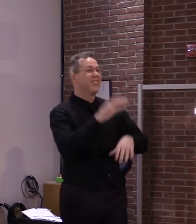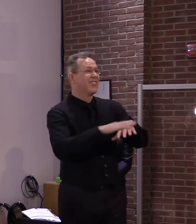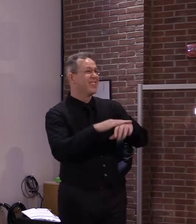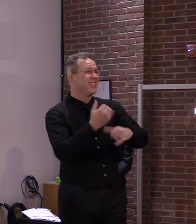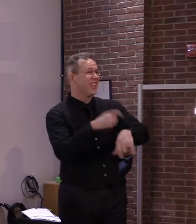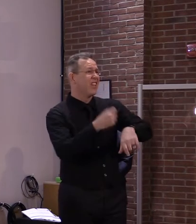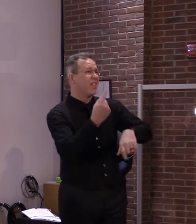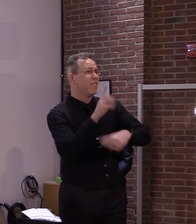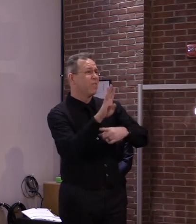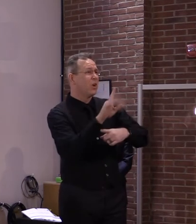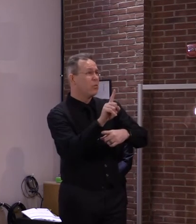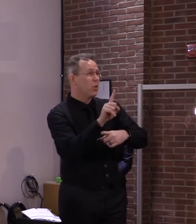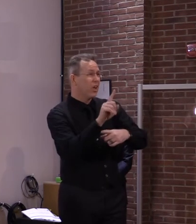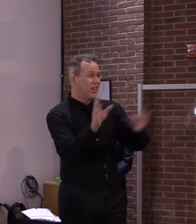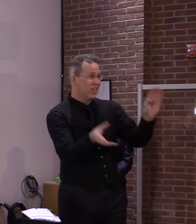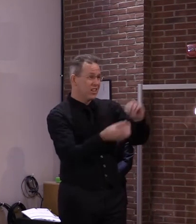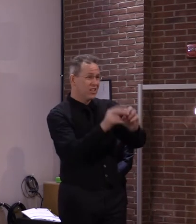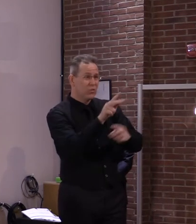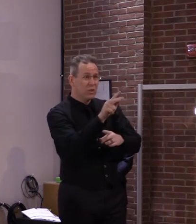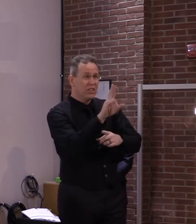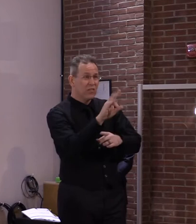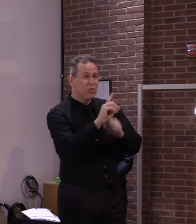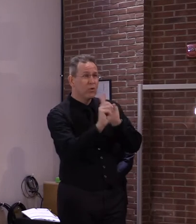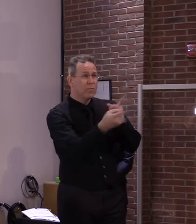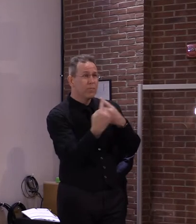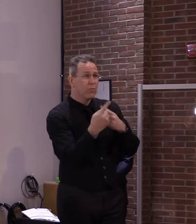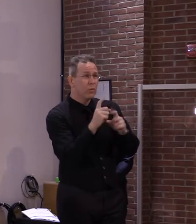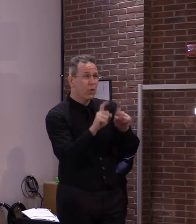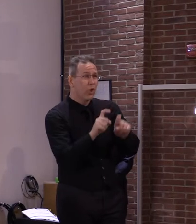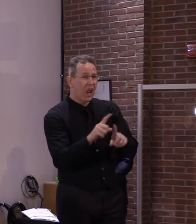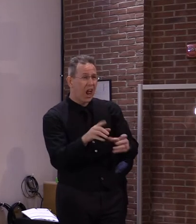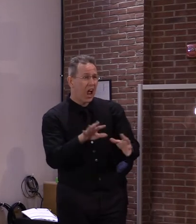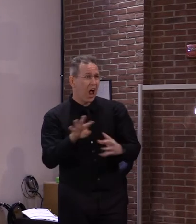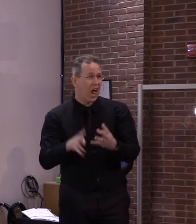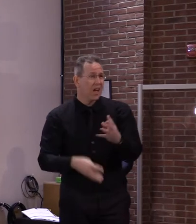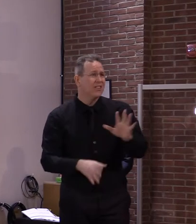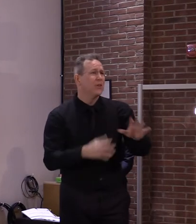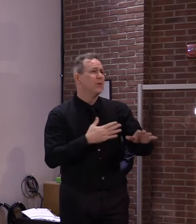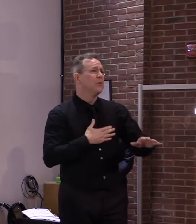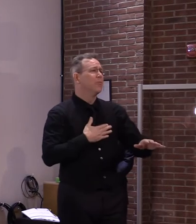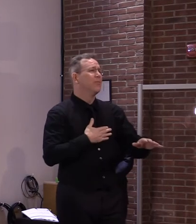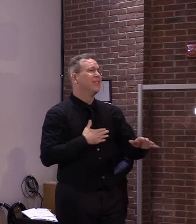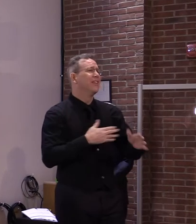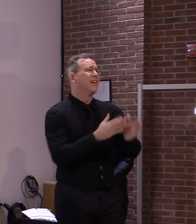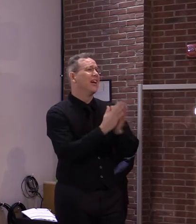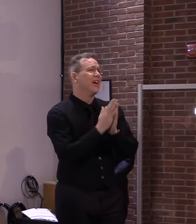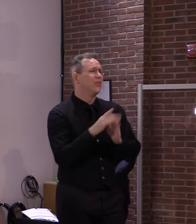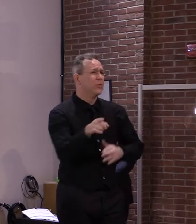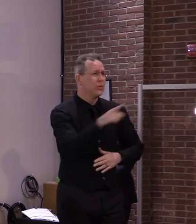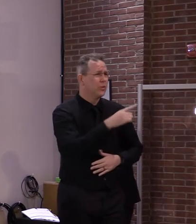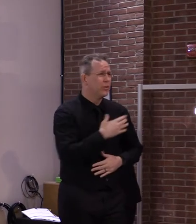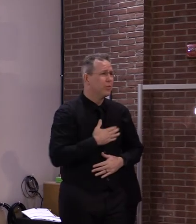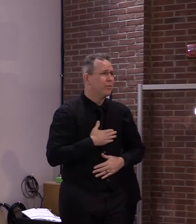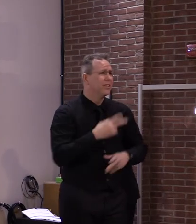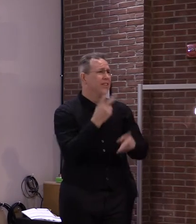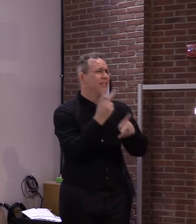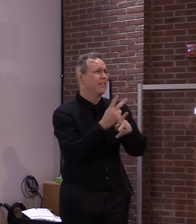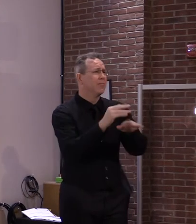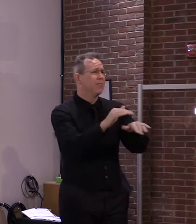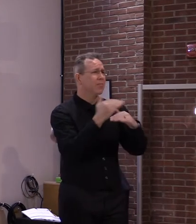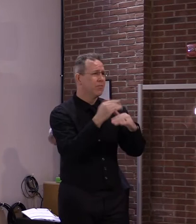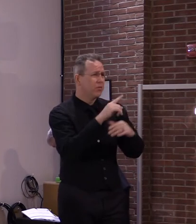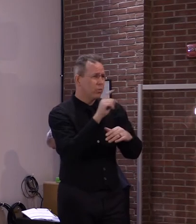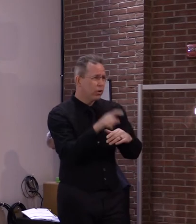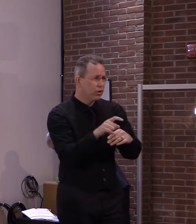27 uh reporters in the queue so we just ask folks to really keep your questions focused and limited